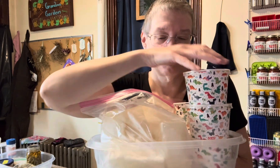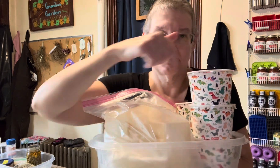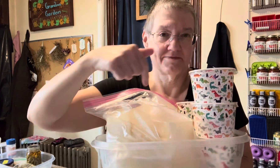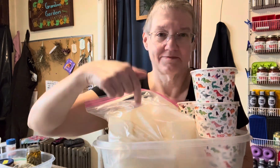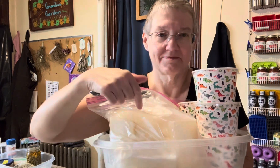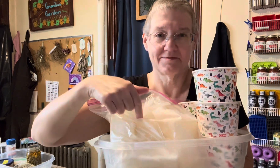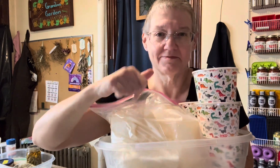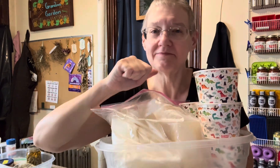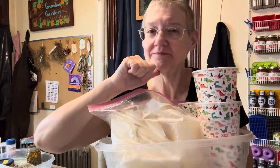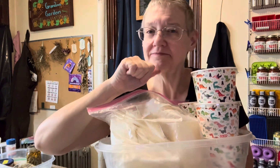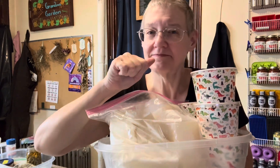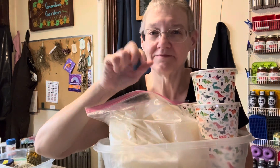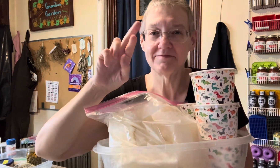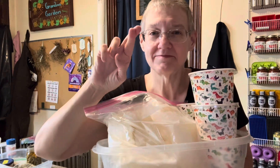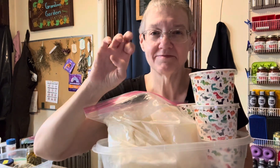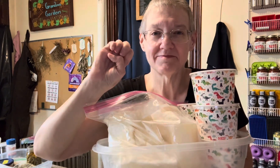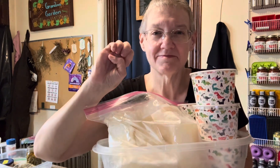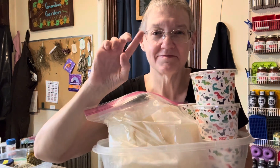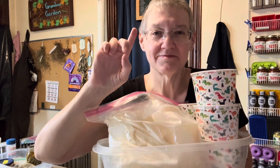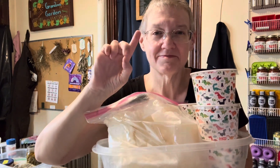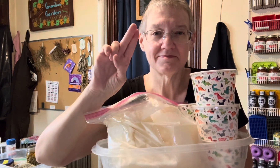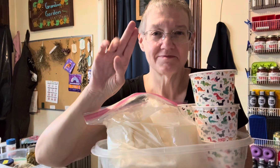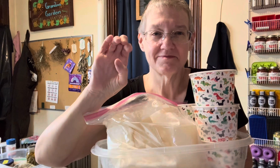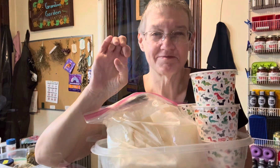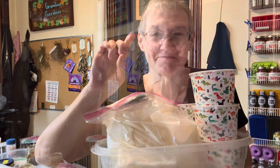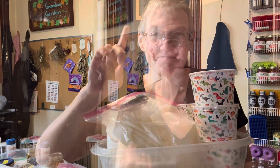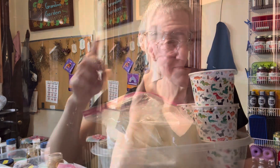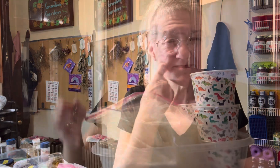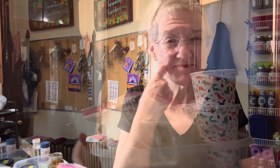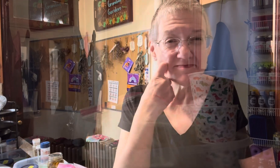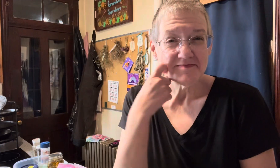Those are reduced, but the ones in the bags, they haven't been reduced.